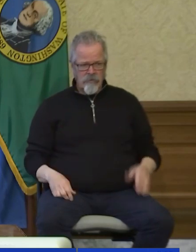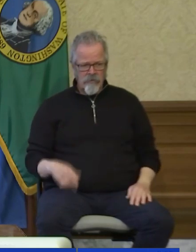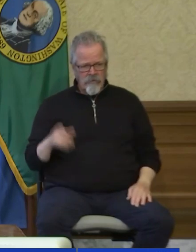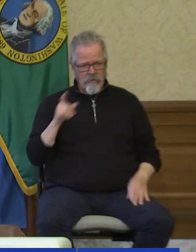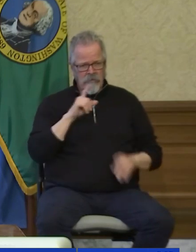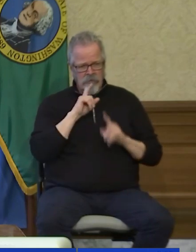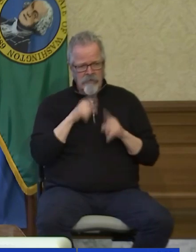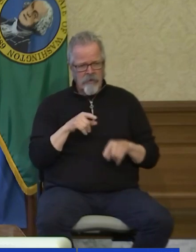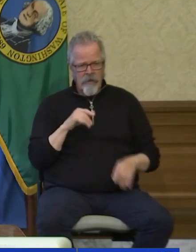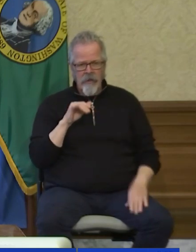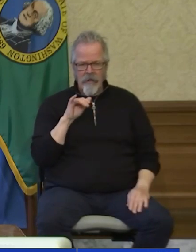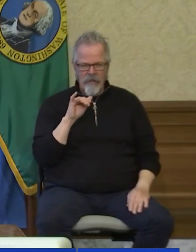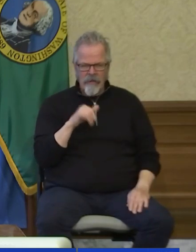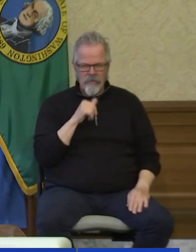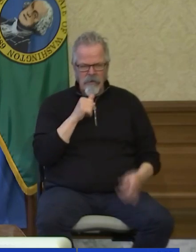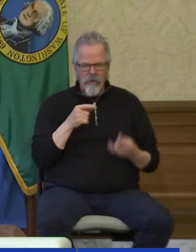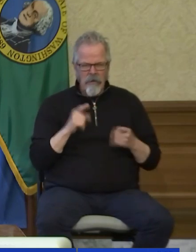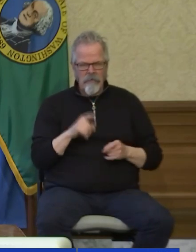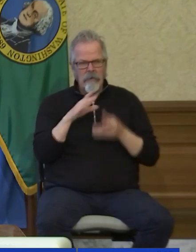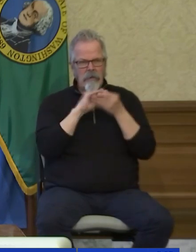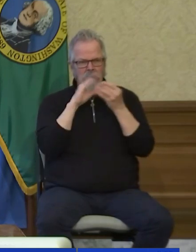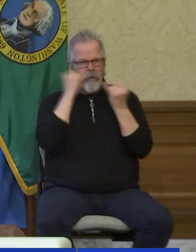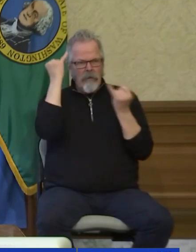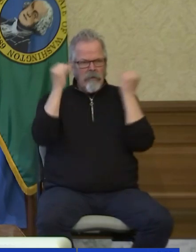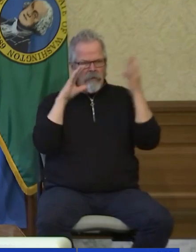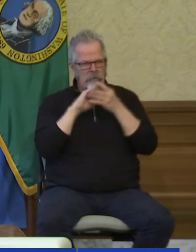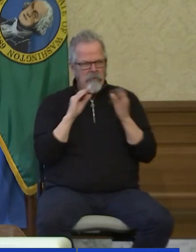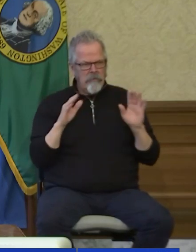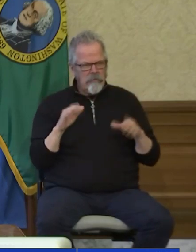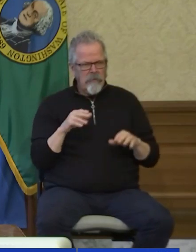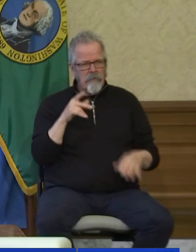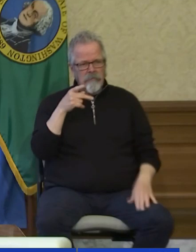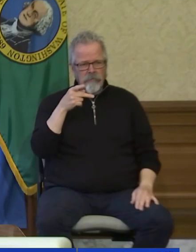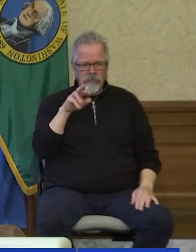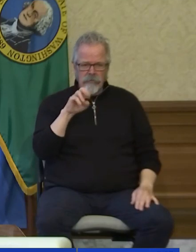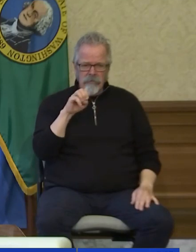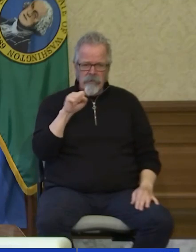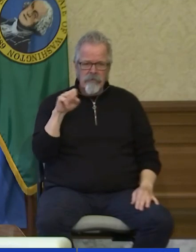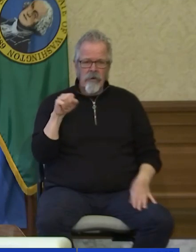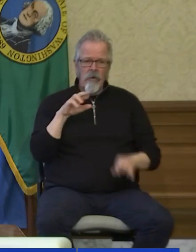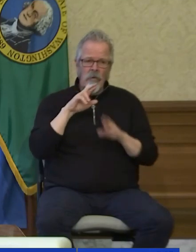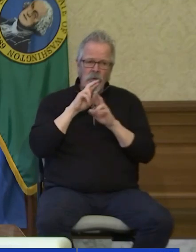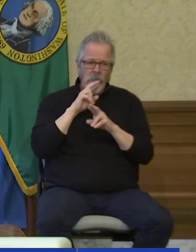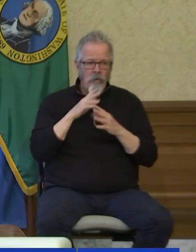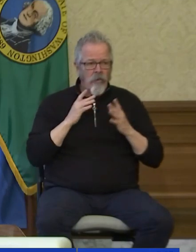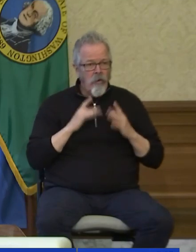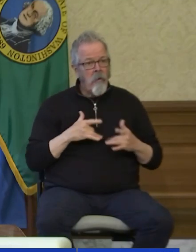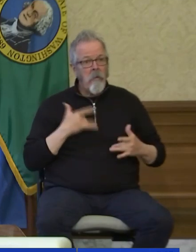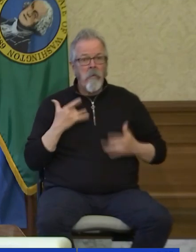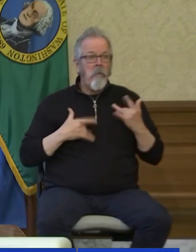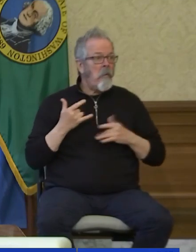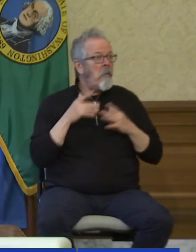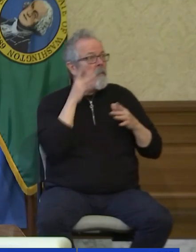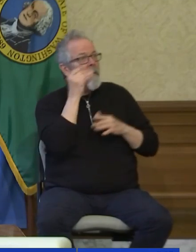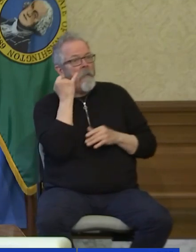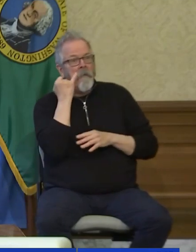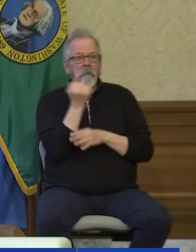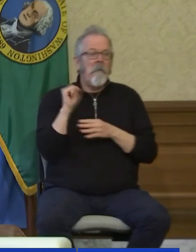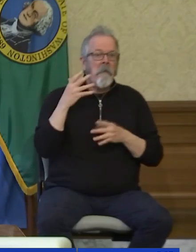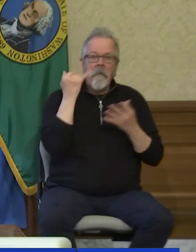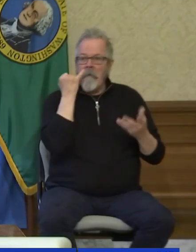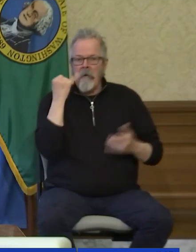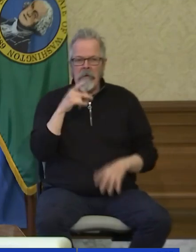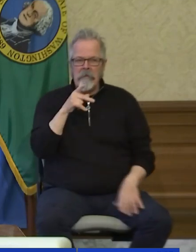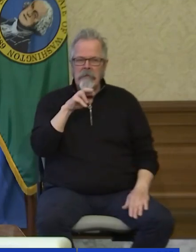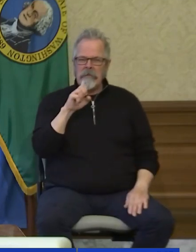and that's what we're experiencing. We've had the greatest unification of Washingtonians that I've ever seen. I'm 69 years of age, and I've never seen